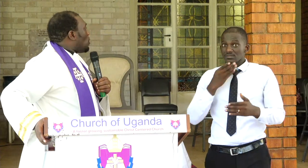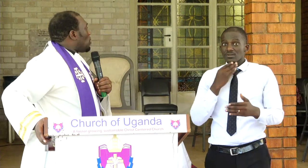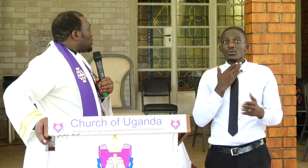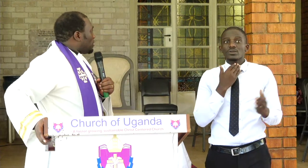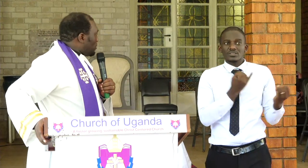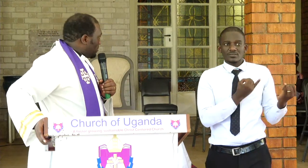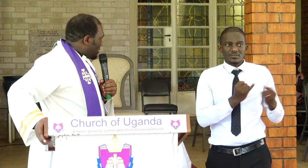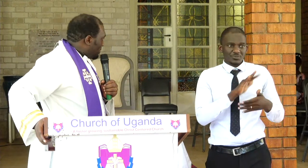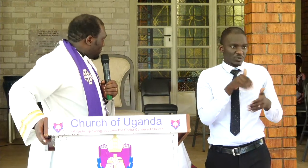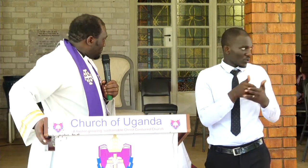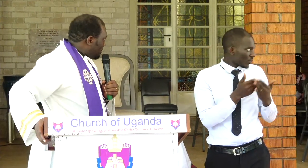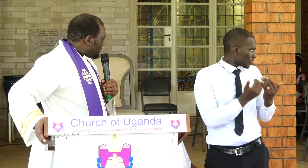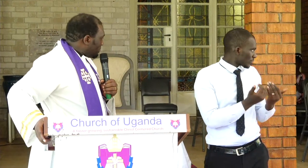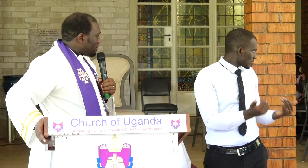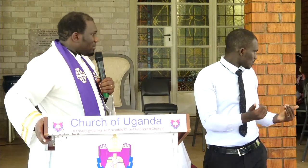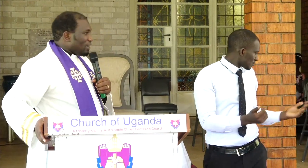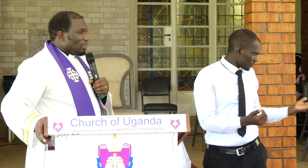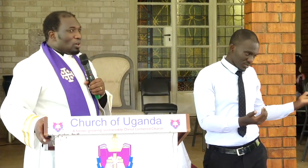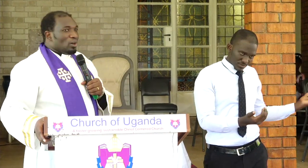invite